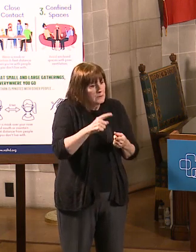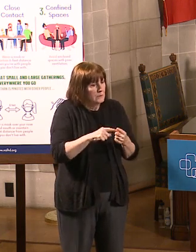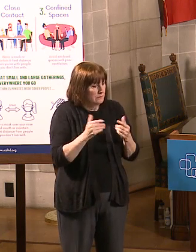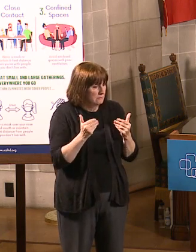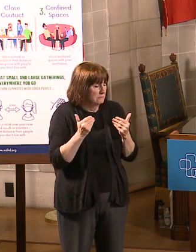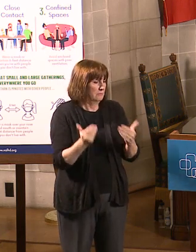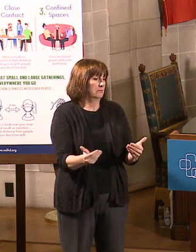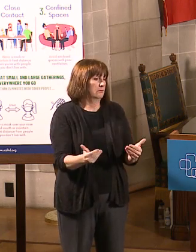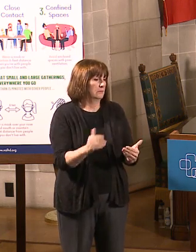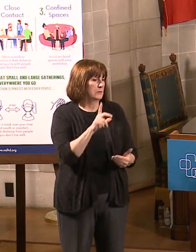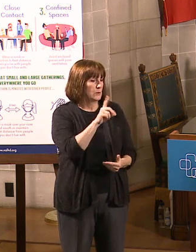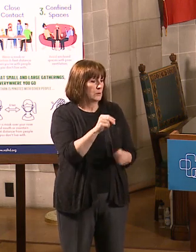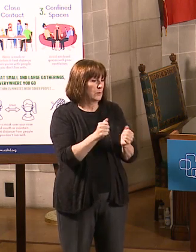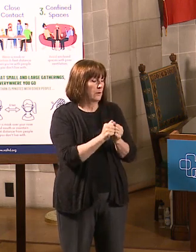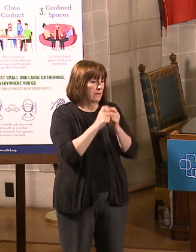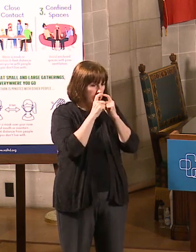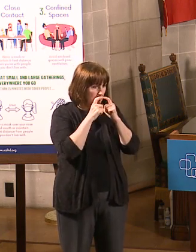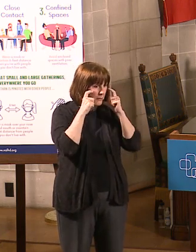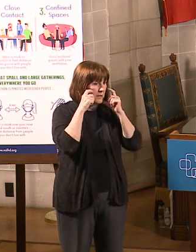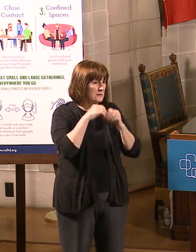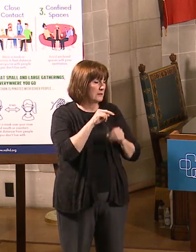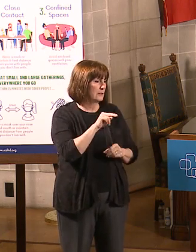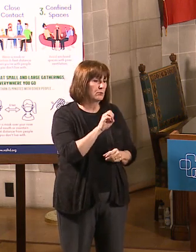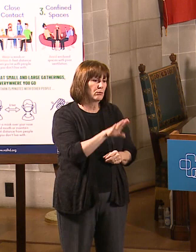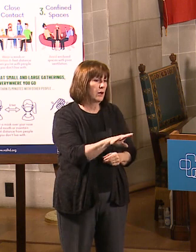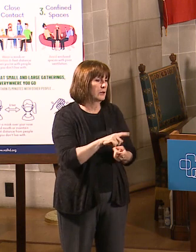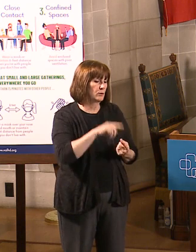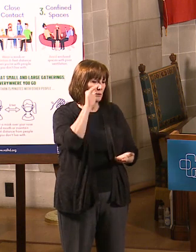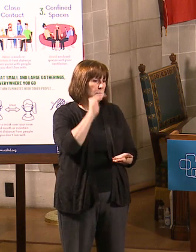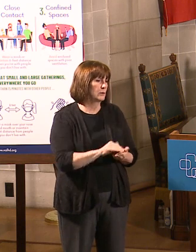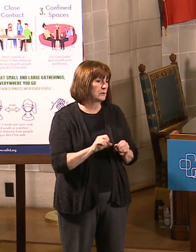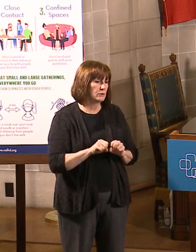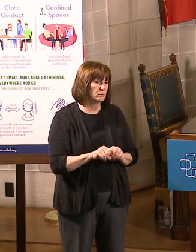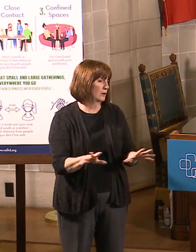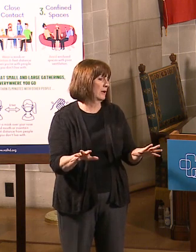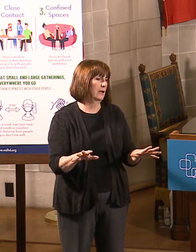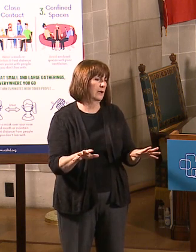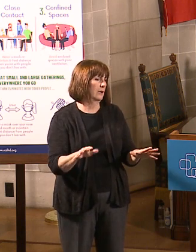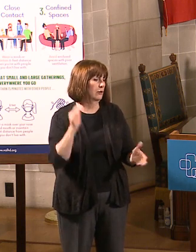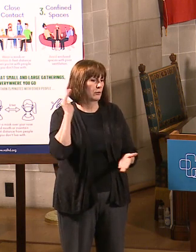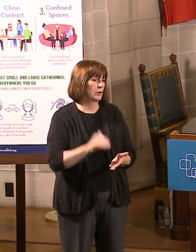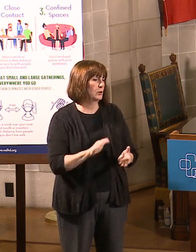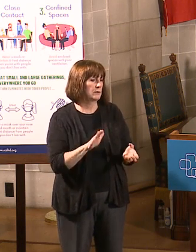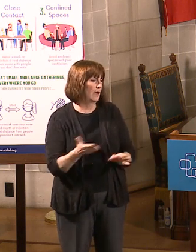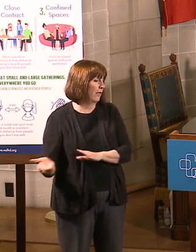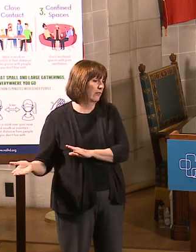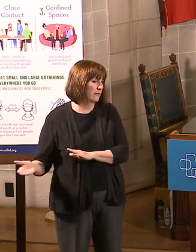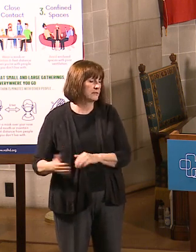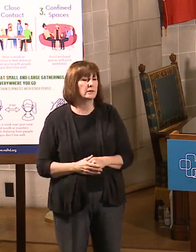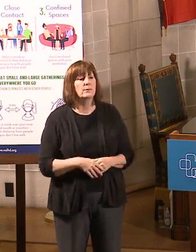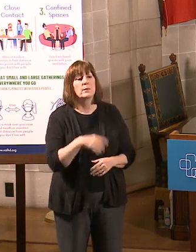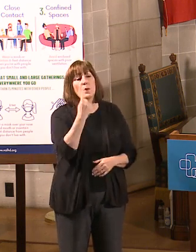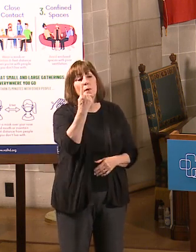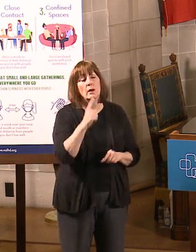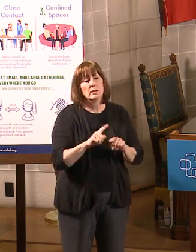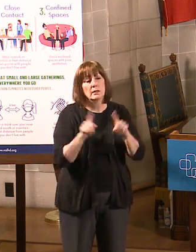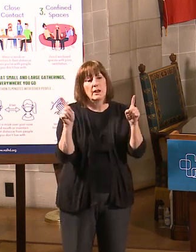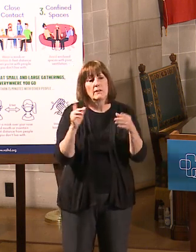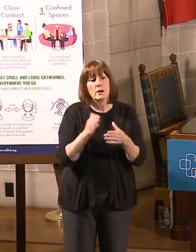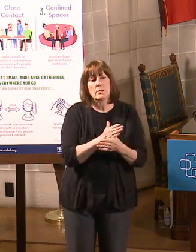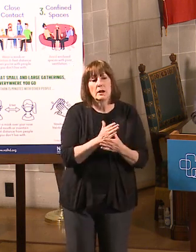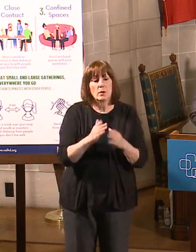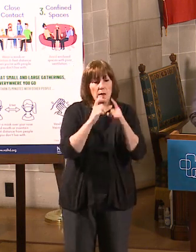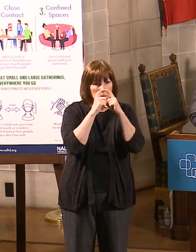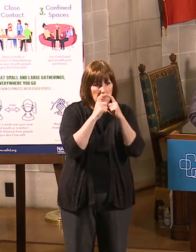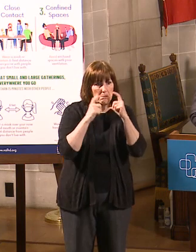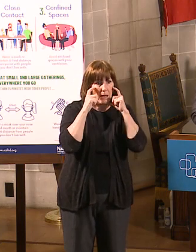that with masks in Nebraska to reduce the spread, reduce fatality? Well, I think one of the differences between the masks